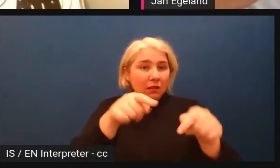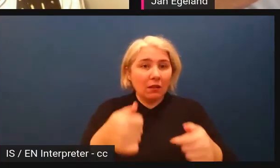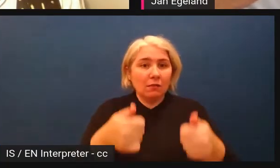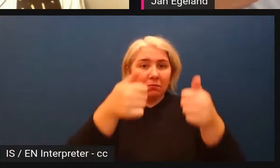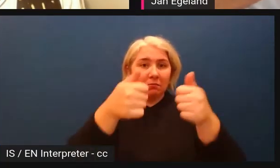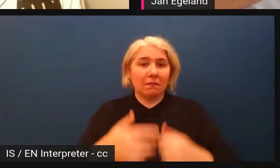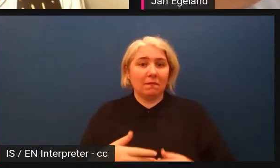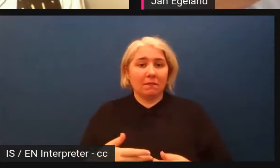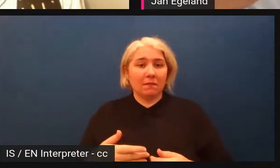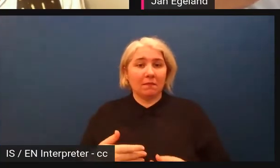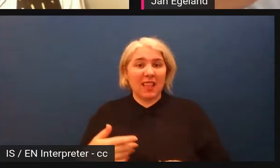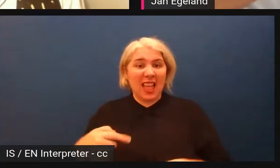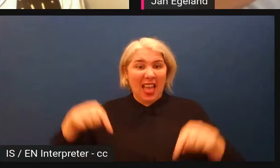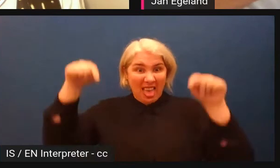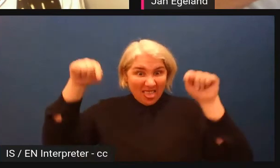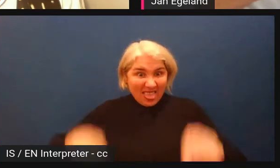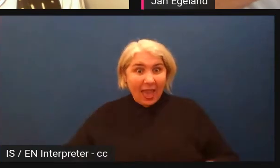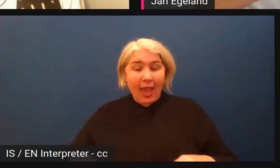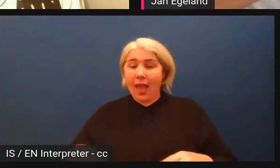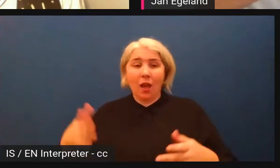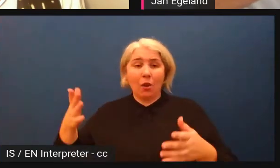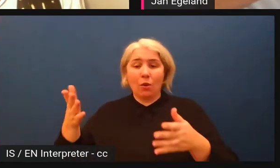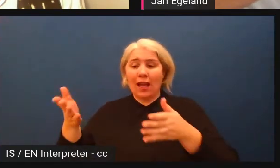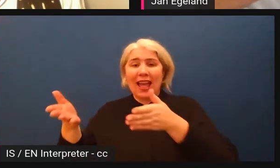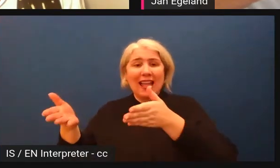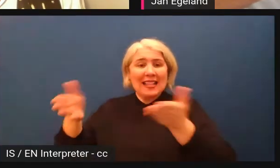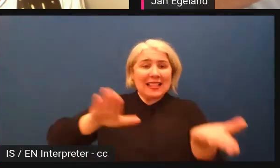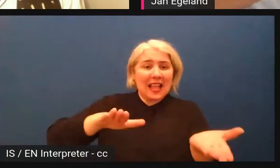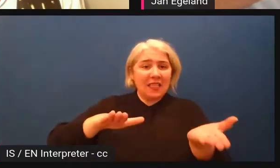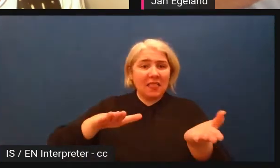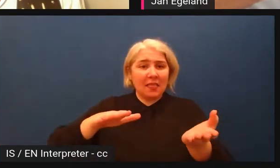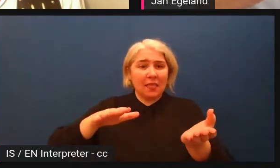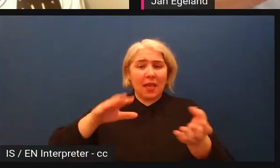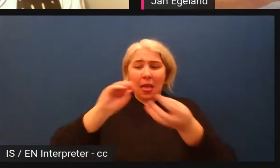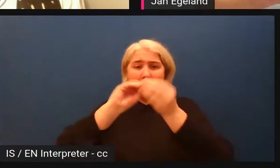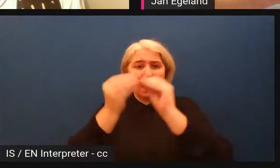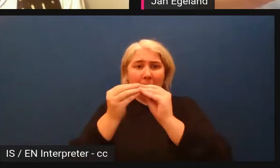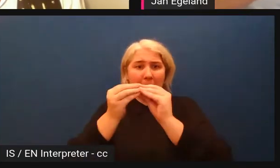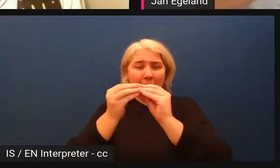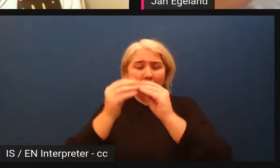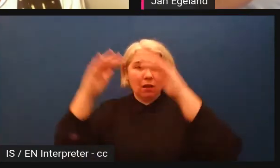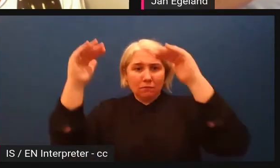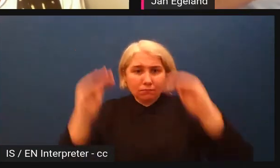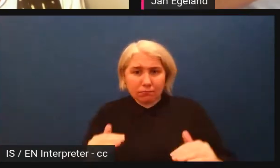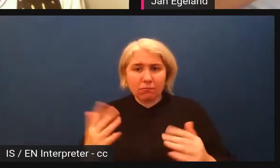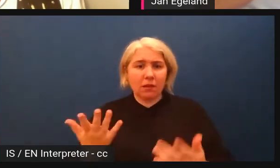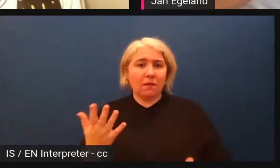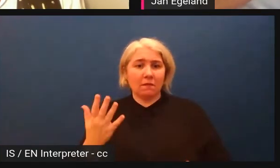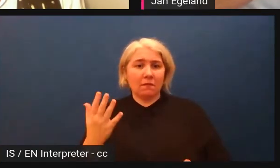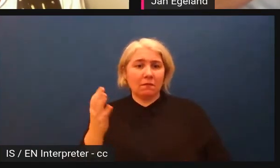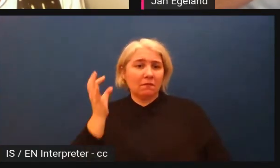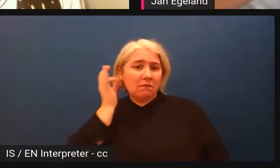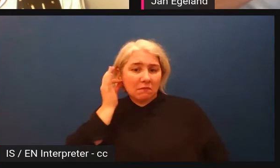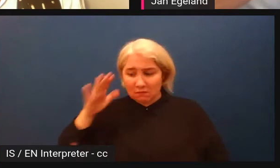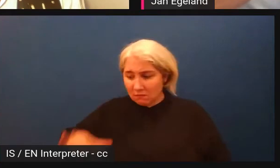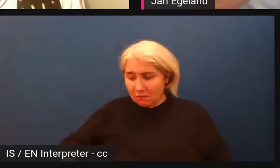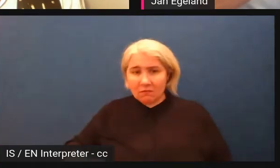down, morbidity figures are down, education figures are up for girls and boys.